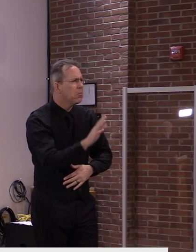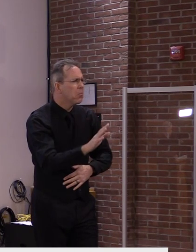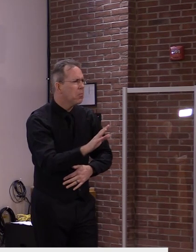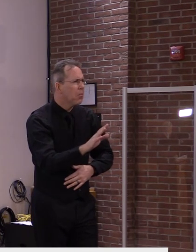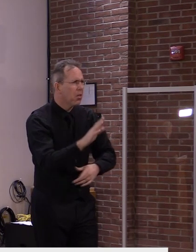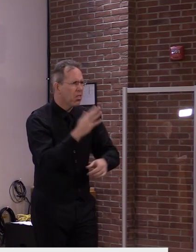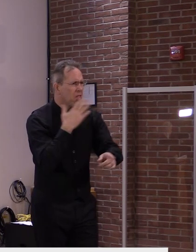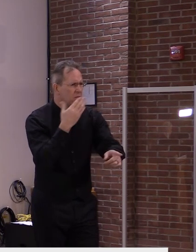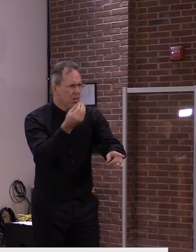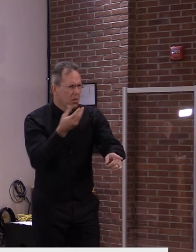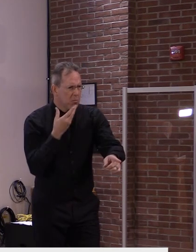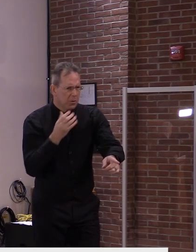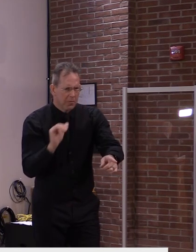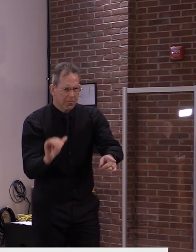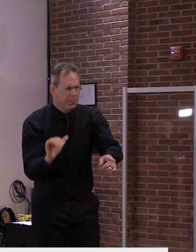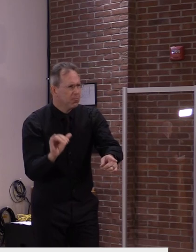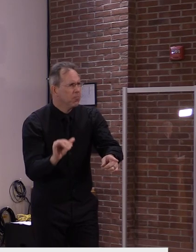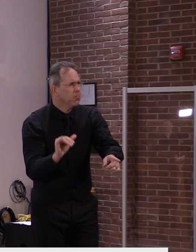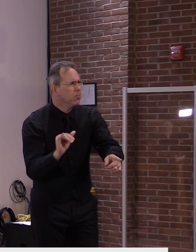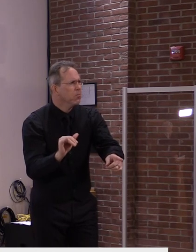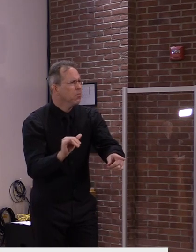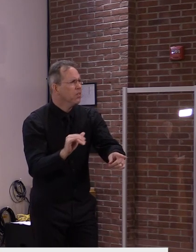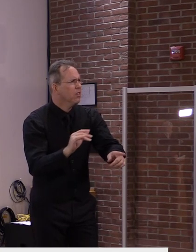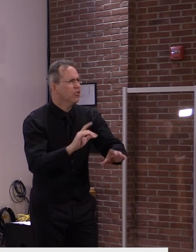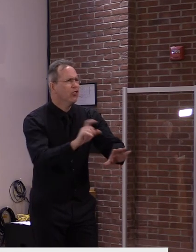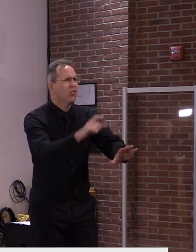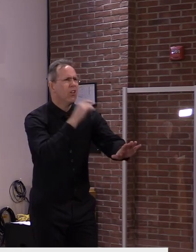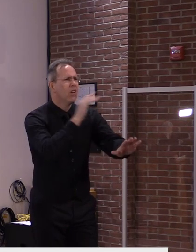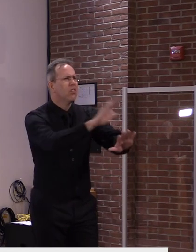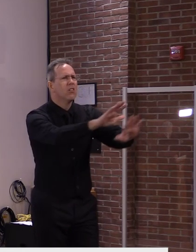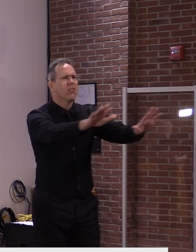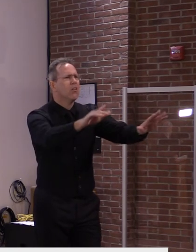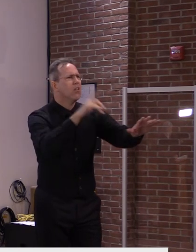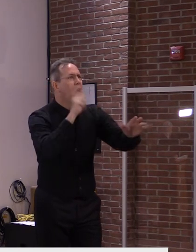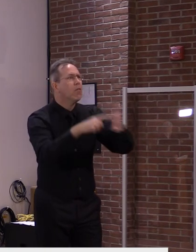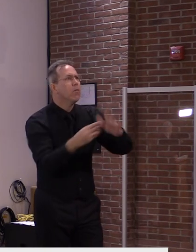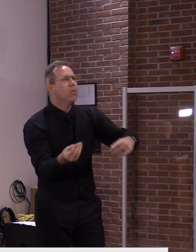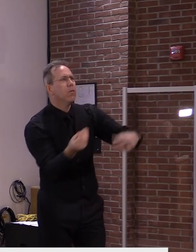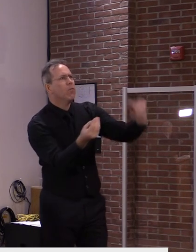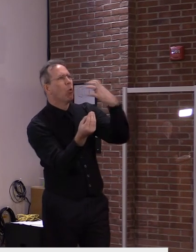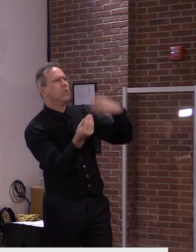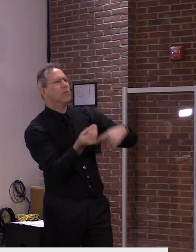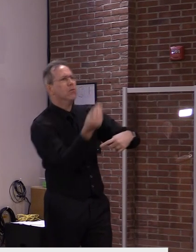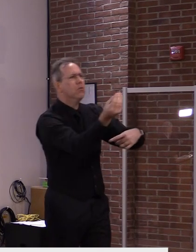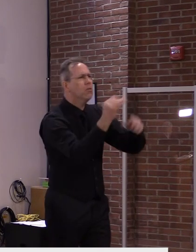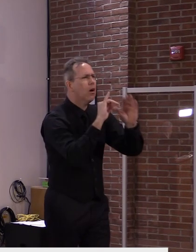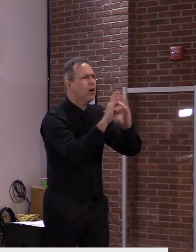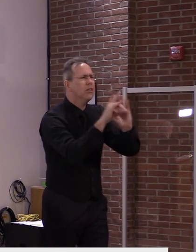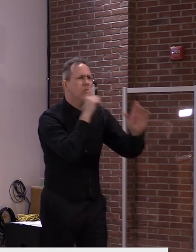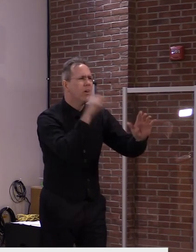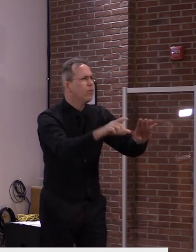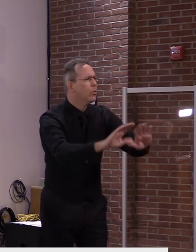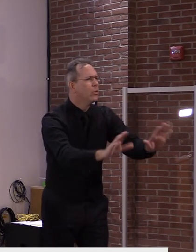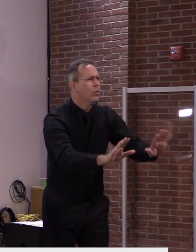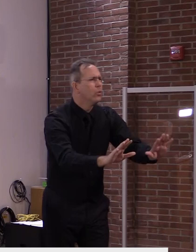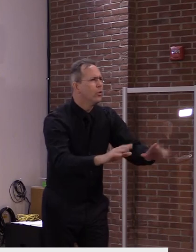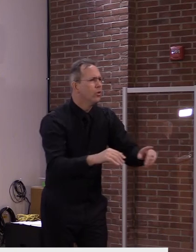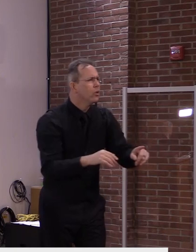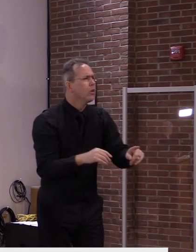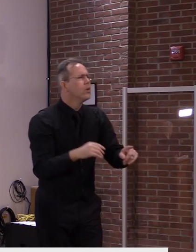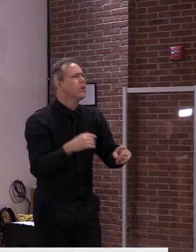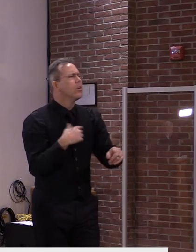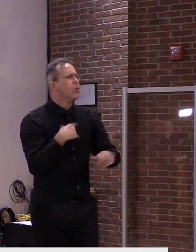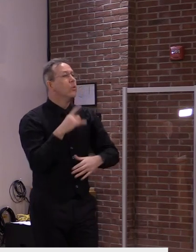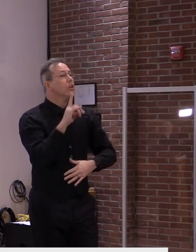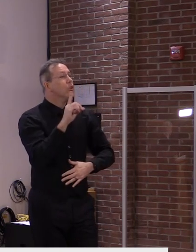to our healthcare partners as well. What we are requiring is that they attest to their age